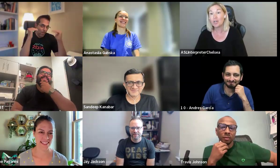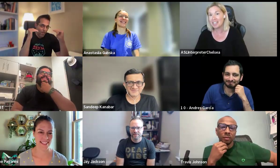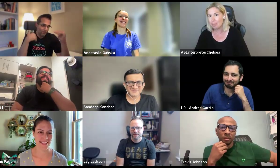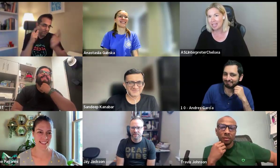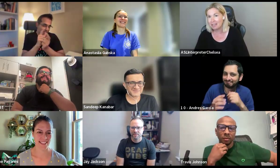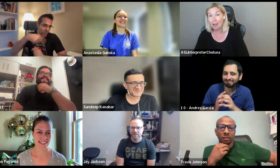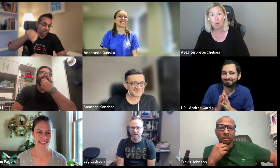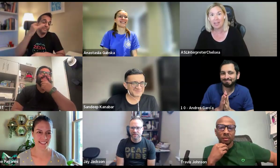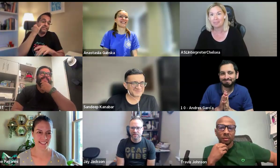or assembly, I'm hoping.